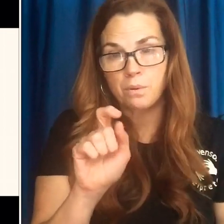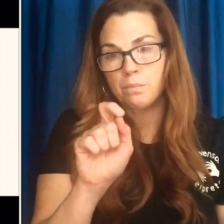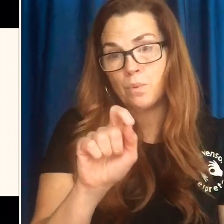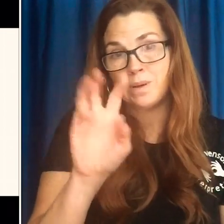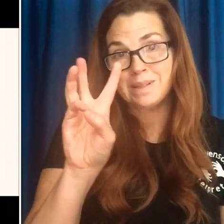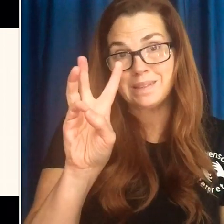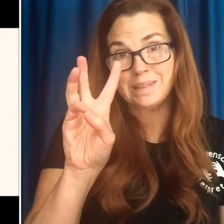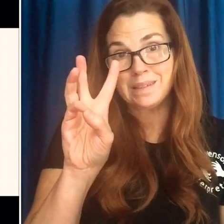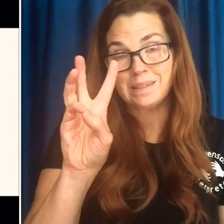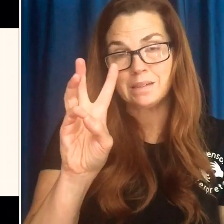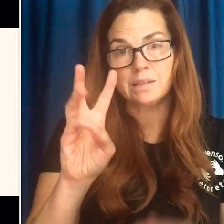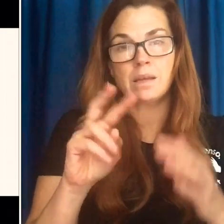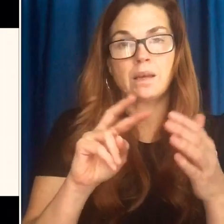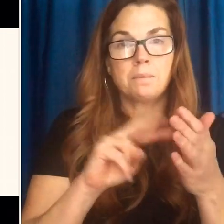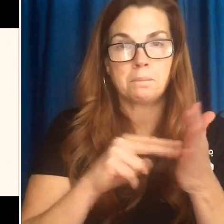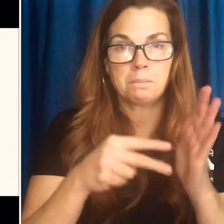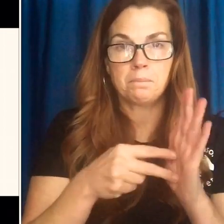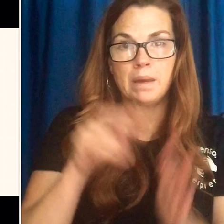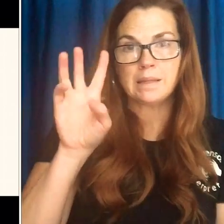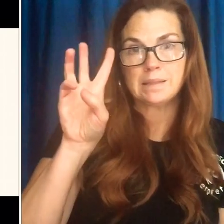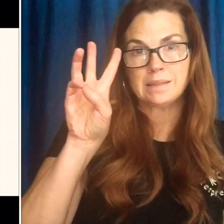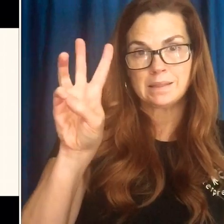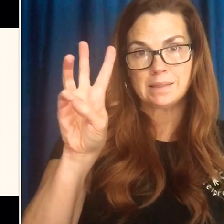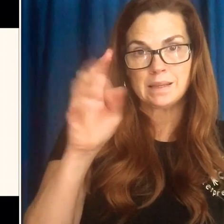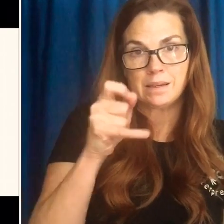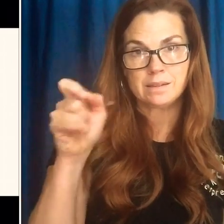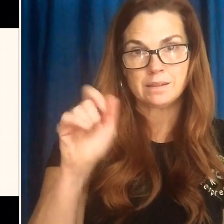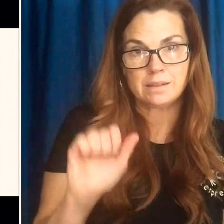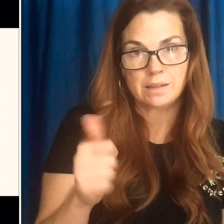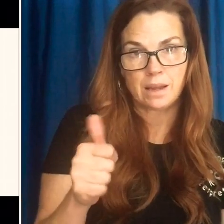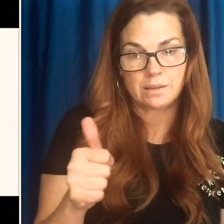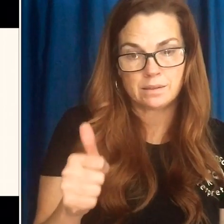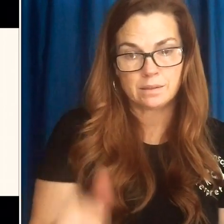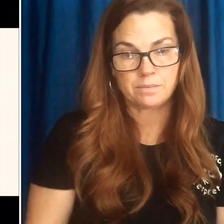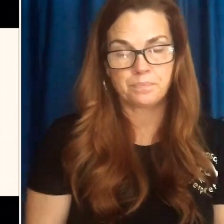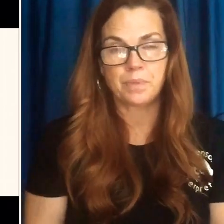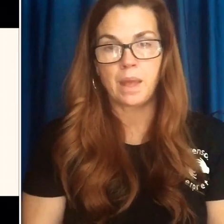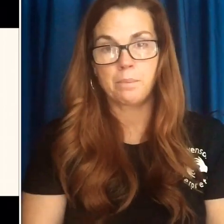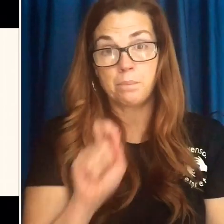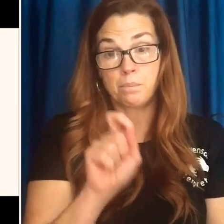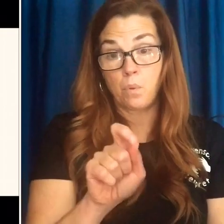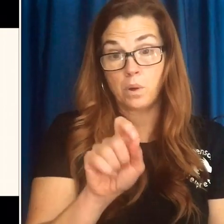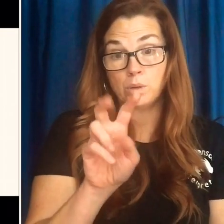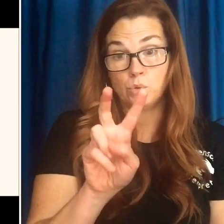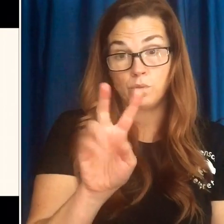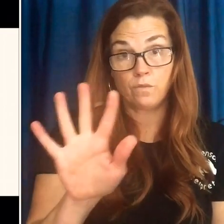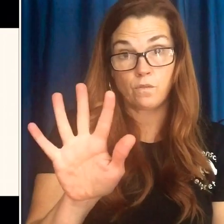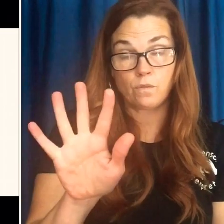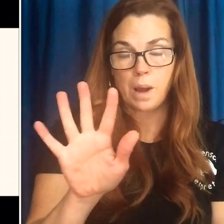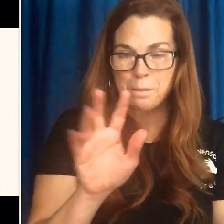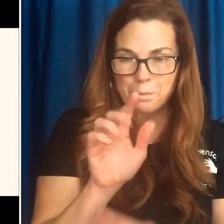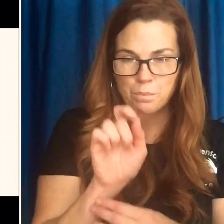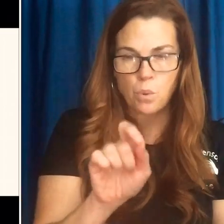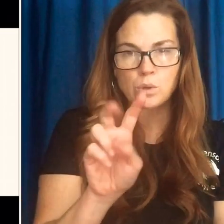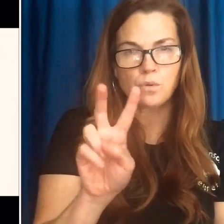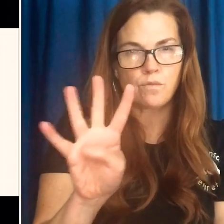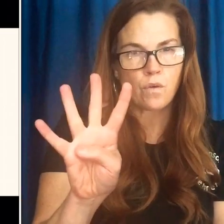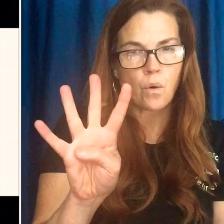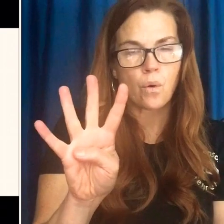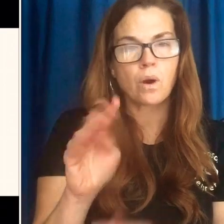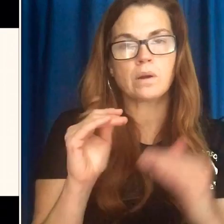is 24 hundredths, and that this one is